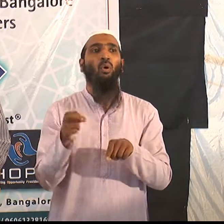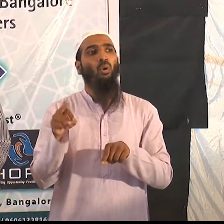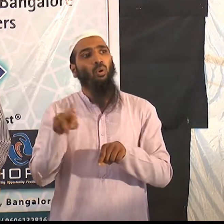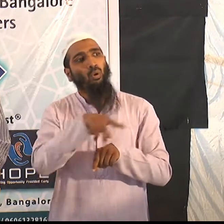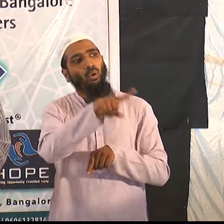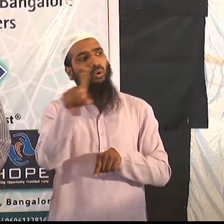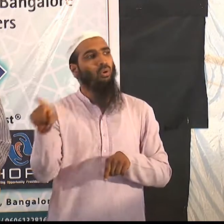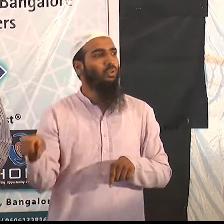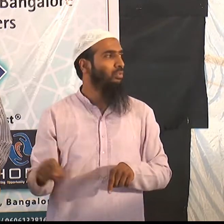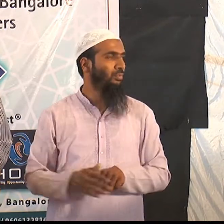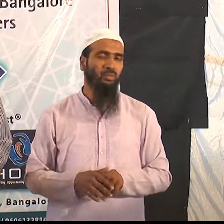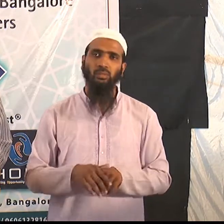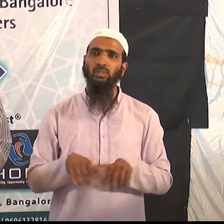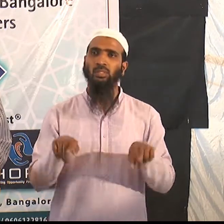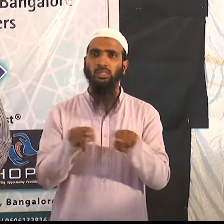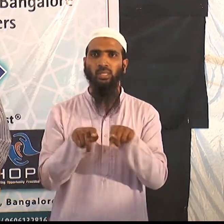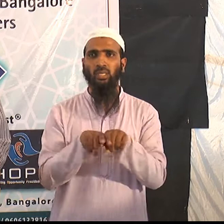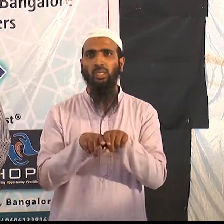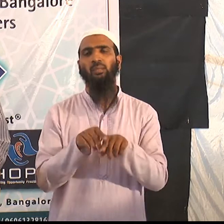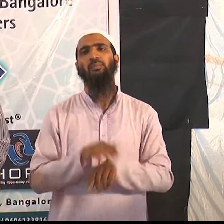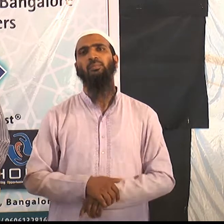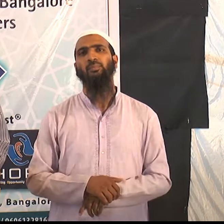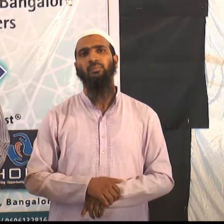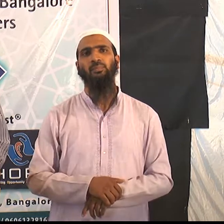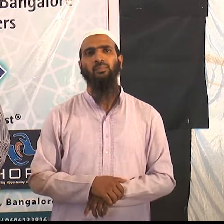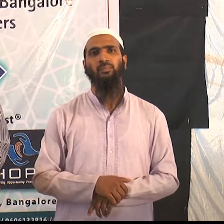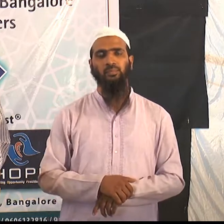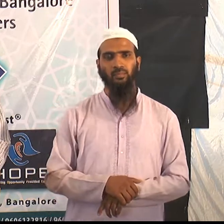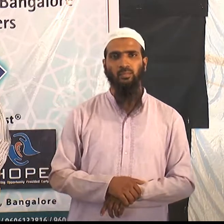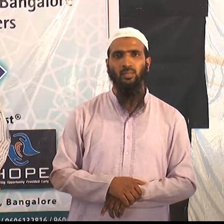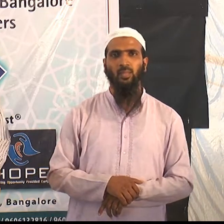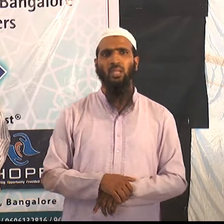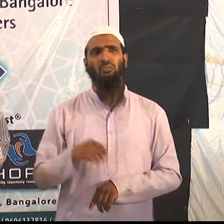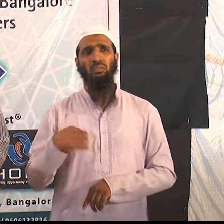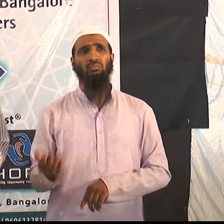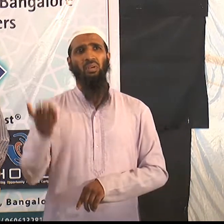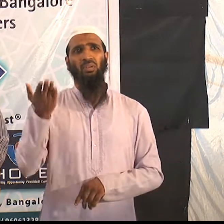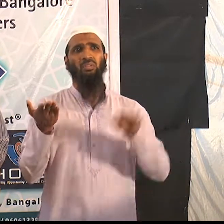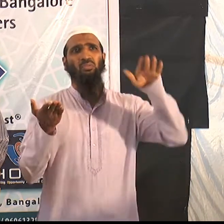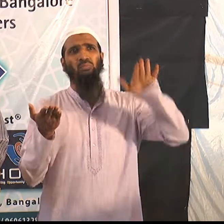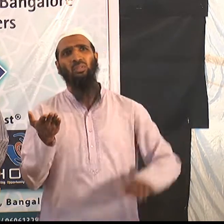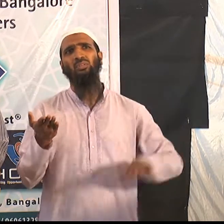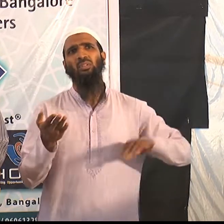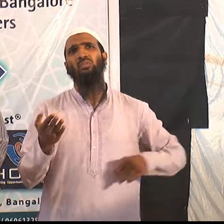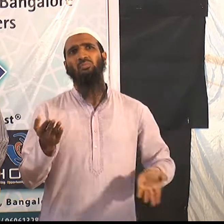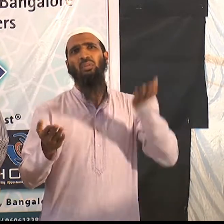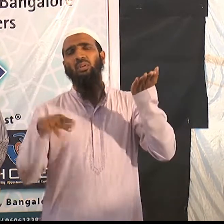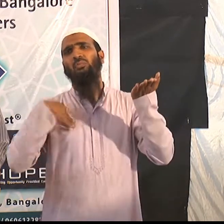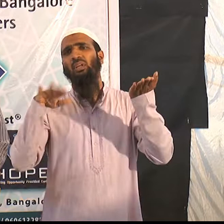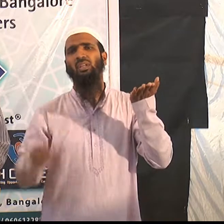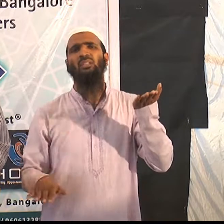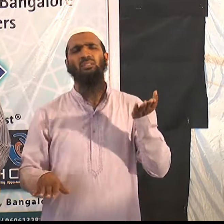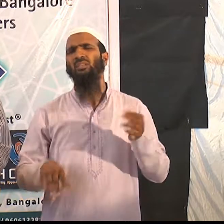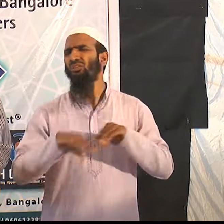other. Neither is mine better than yours, and vice versa. They're all the same because they preach the same thing in